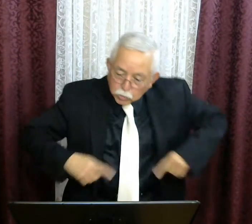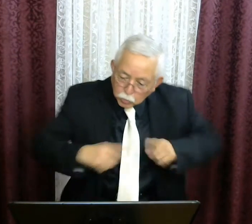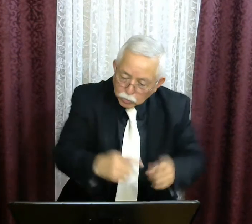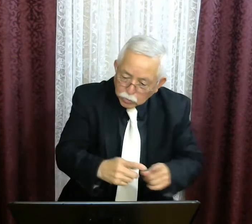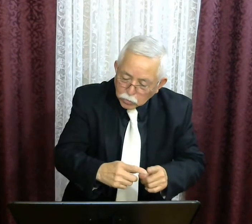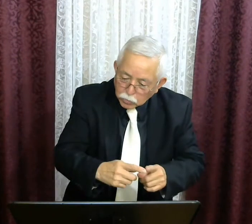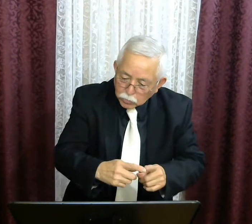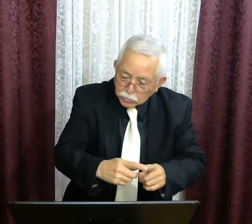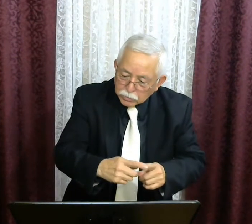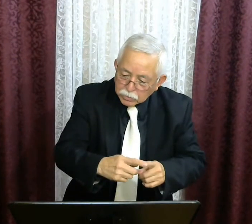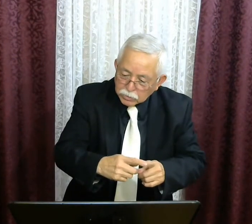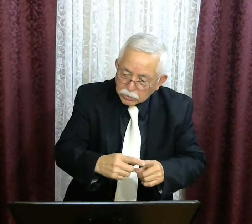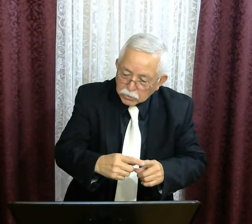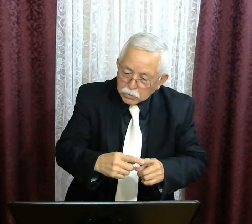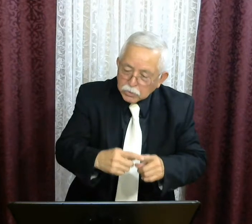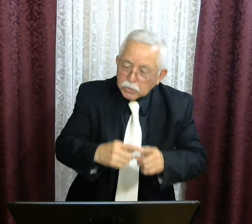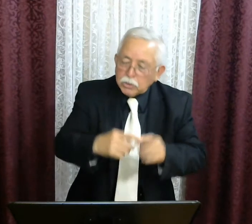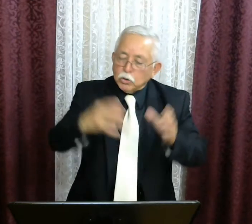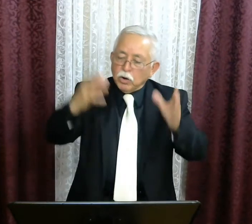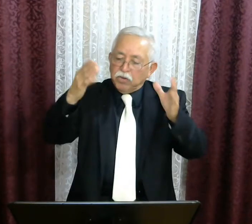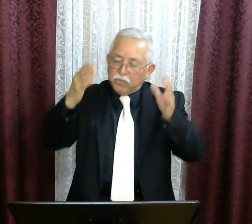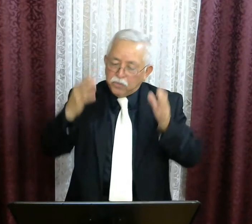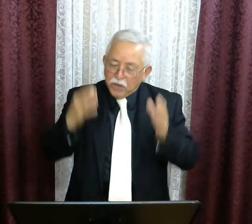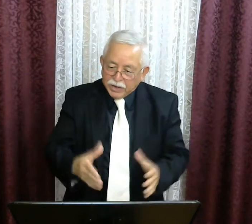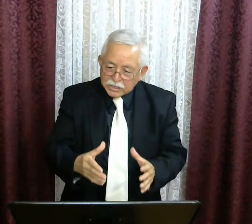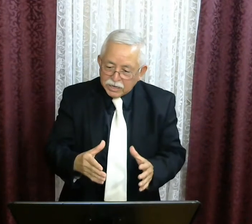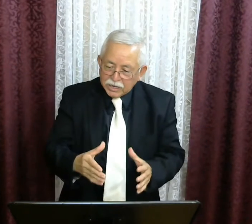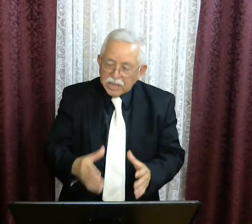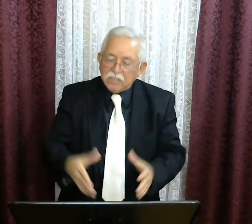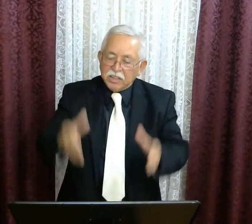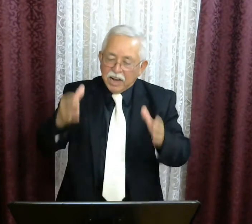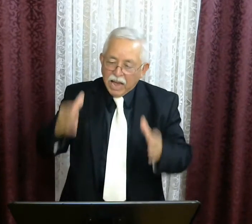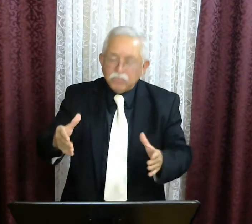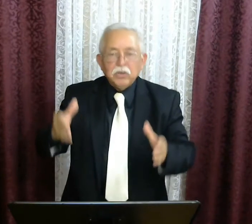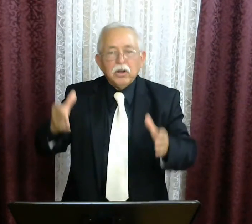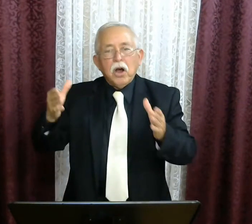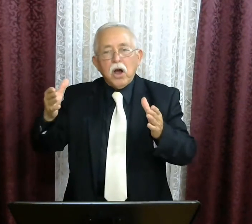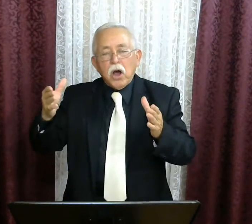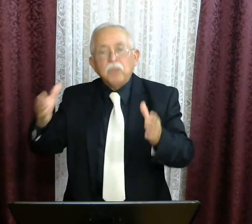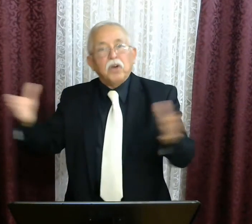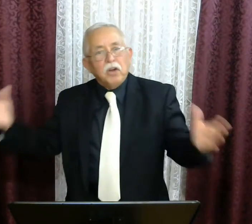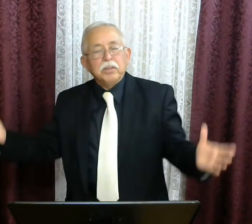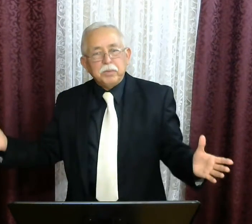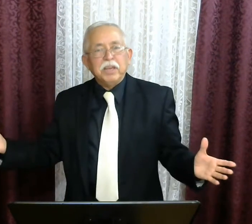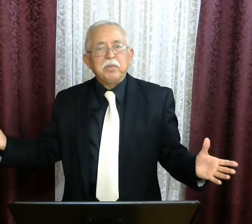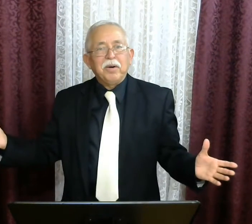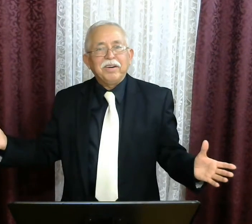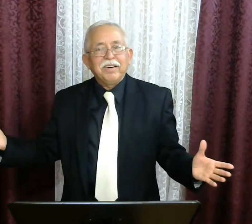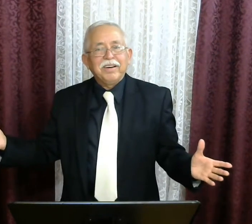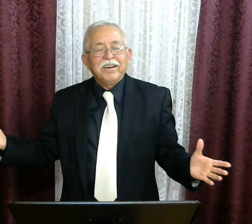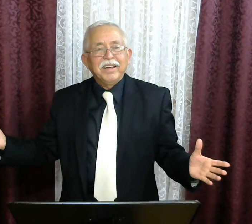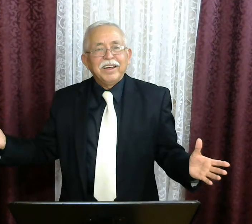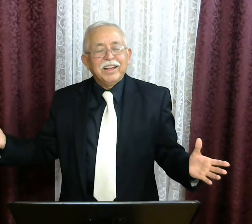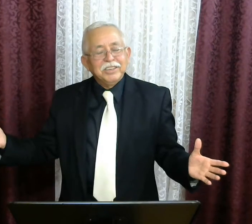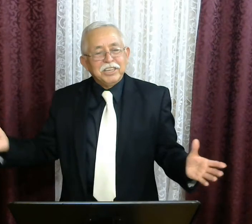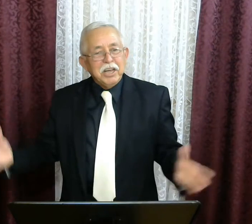you to affect the life of other people. You see, when